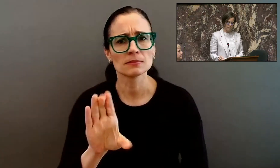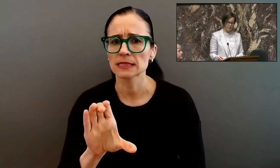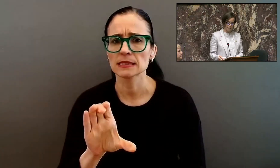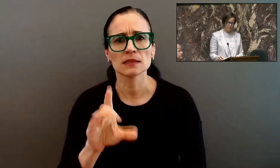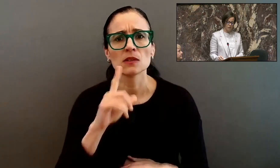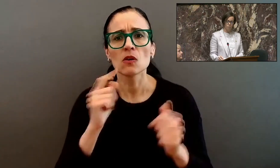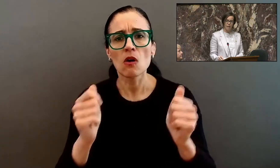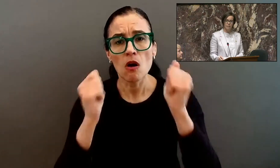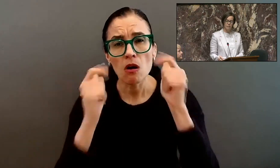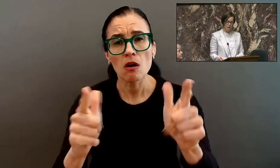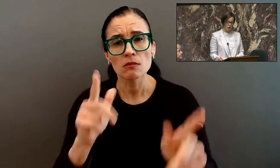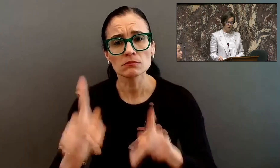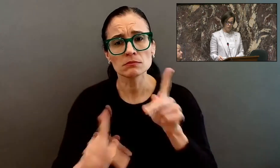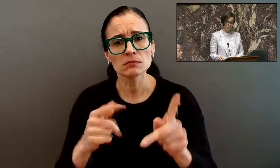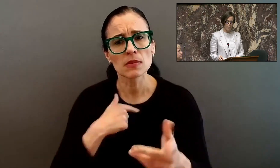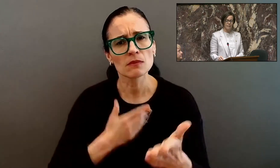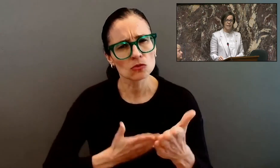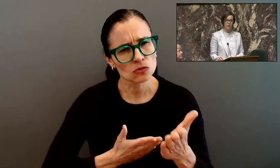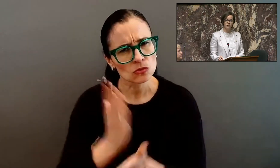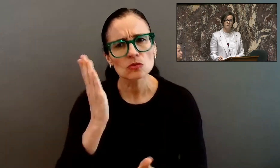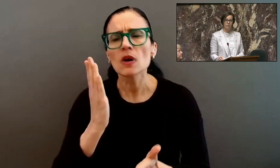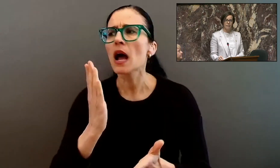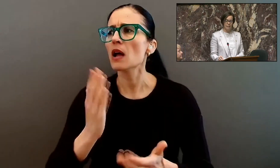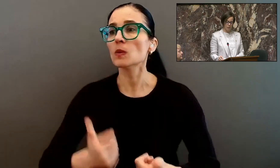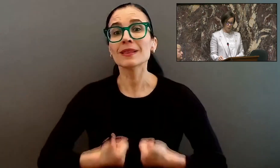to protecting the rights of 2S